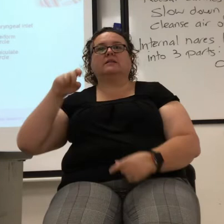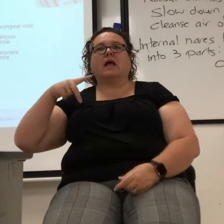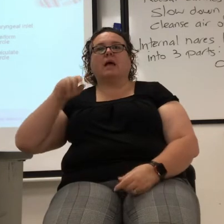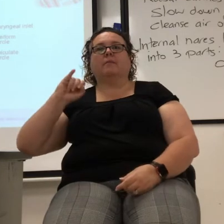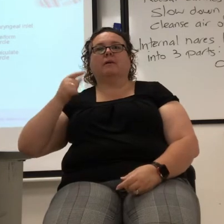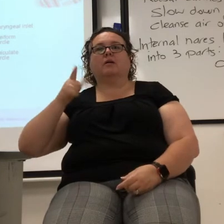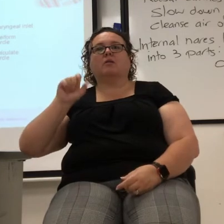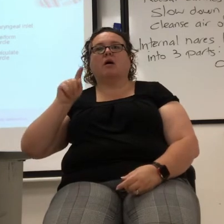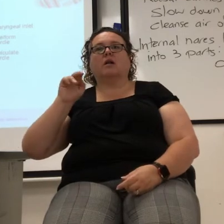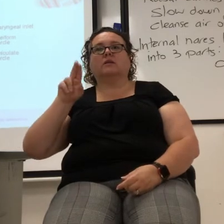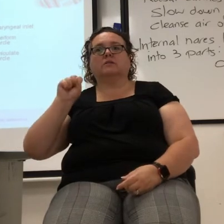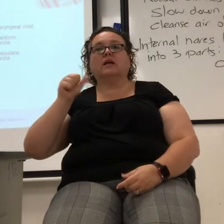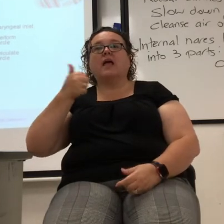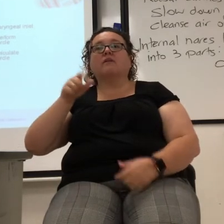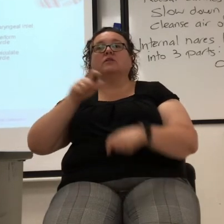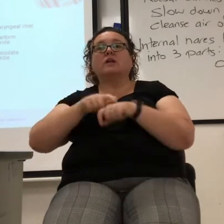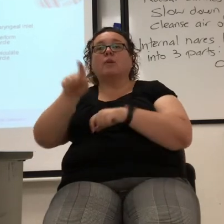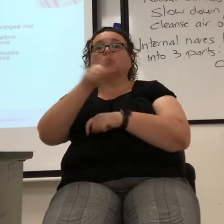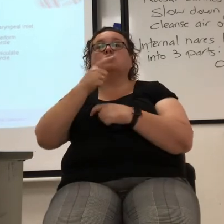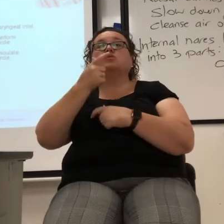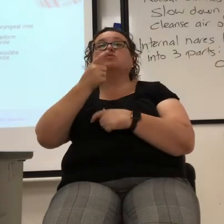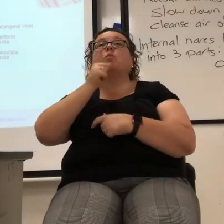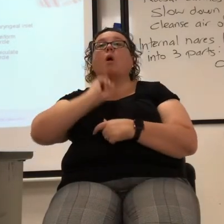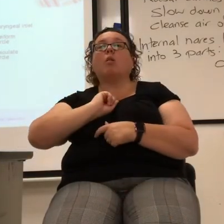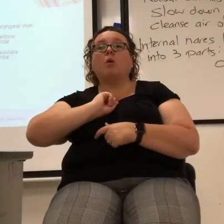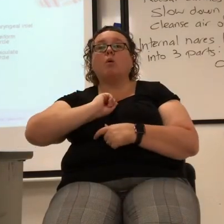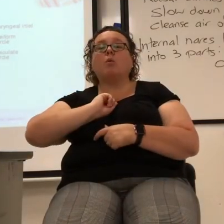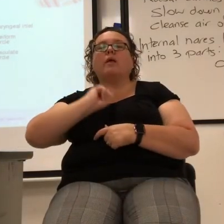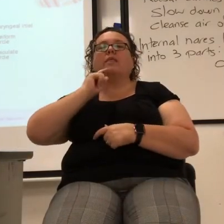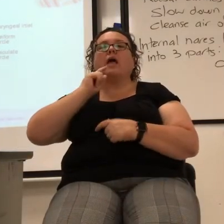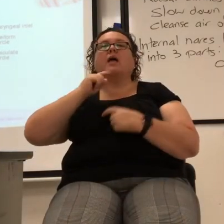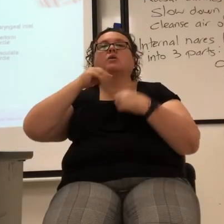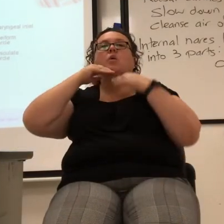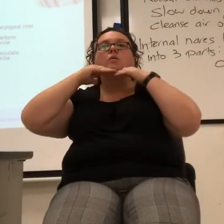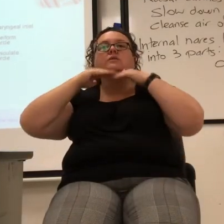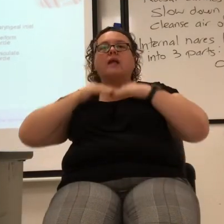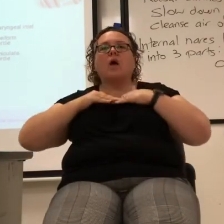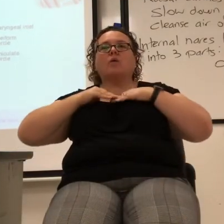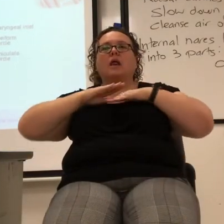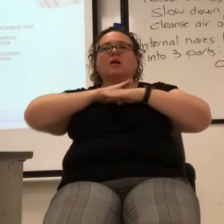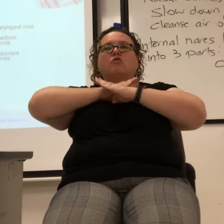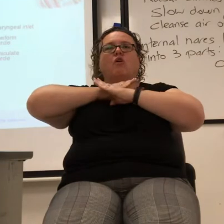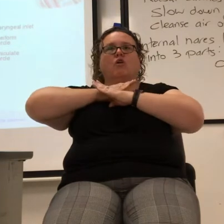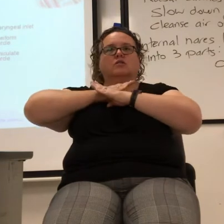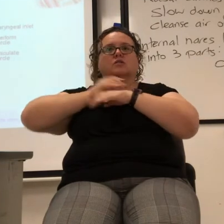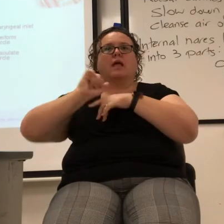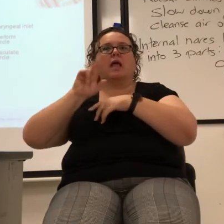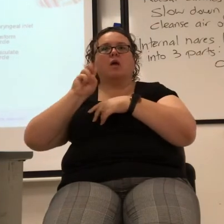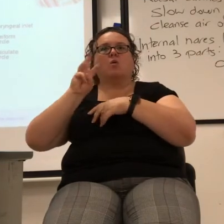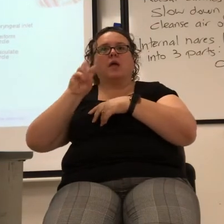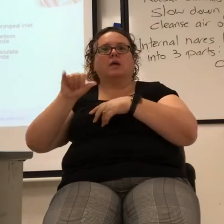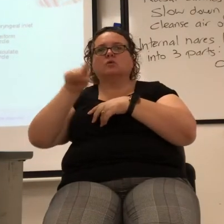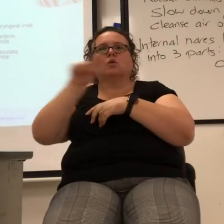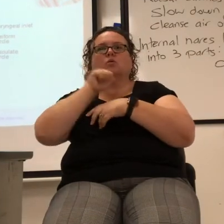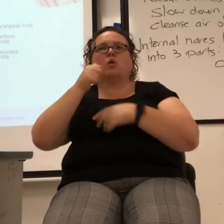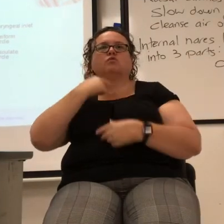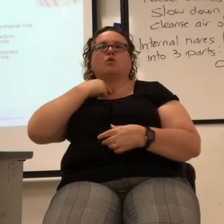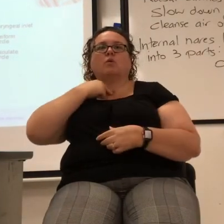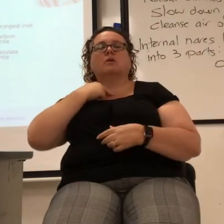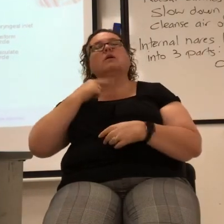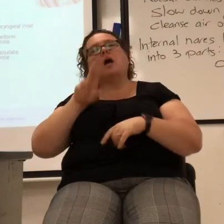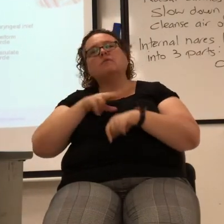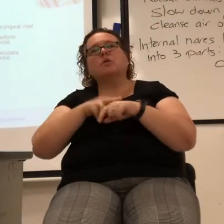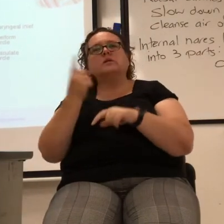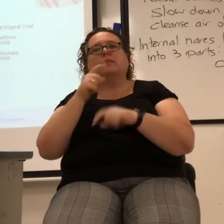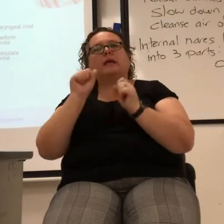time you swallow food, this goes down, it guards the airway so you don't choke. Or something can